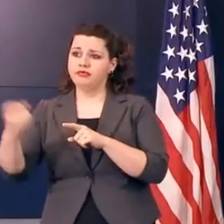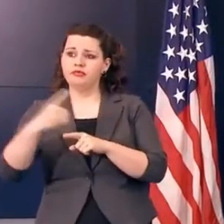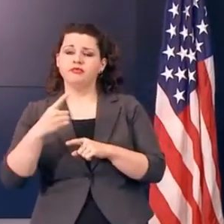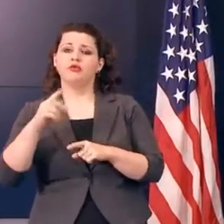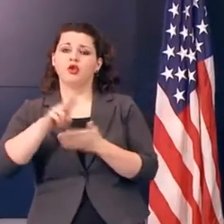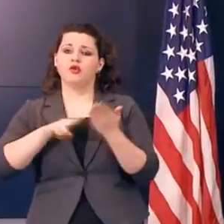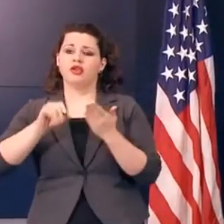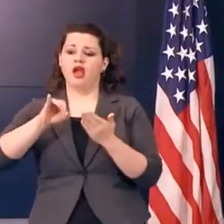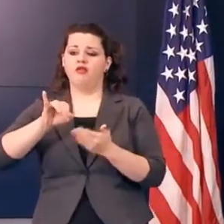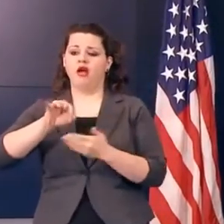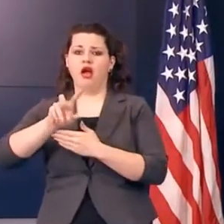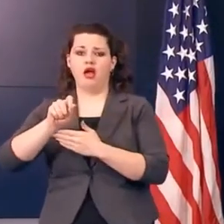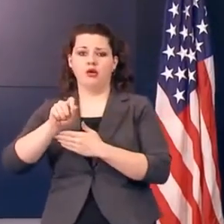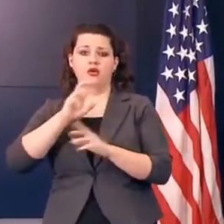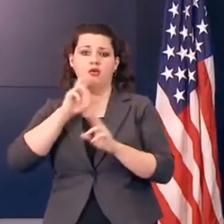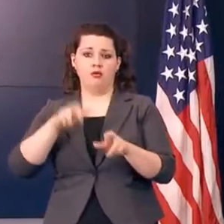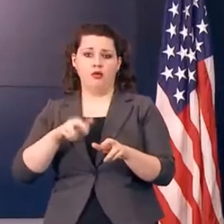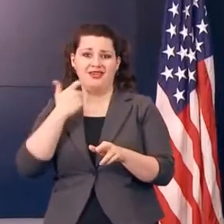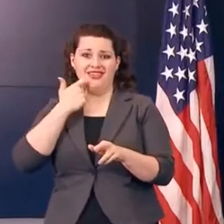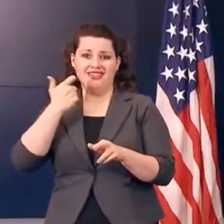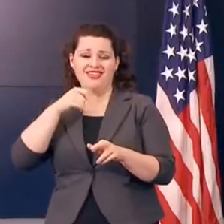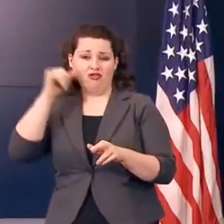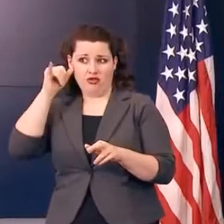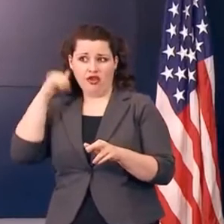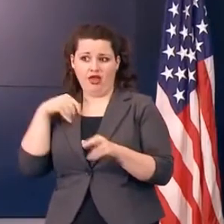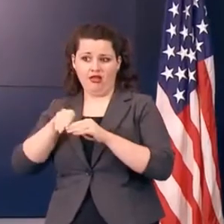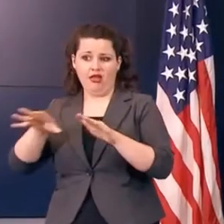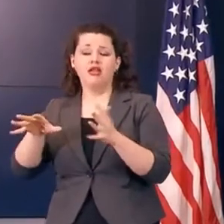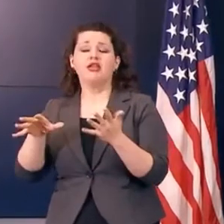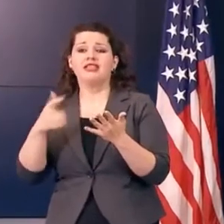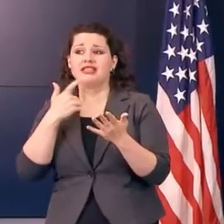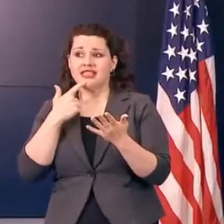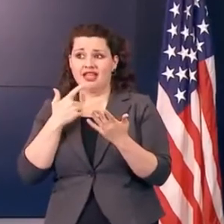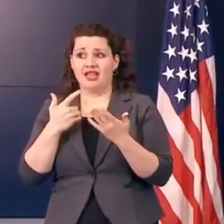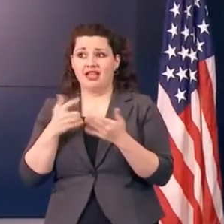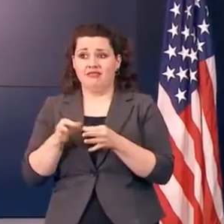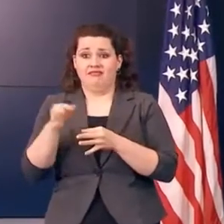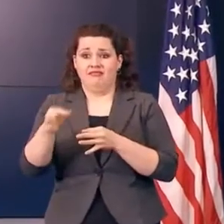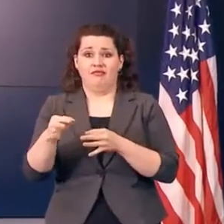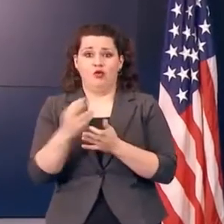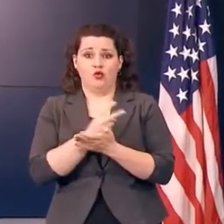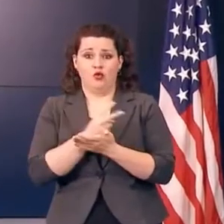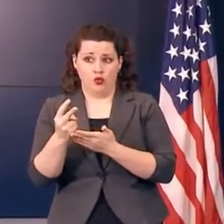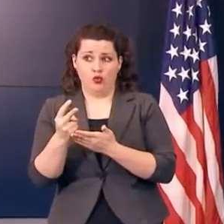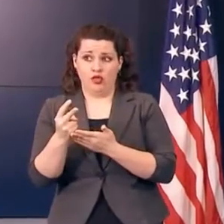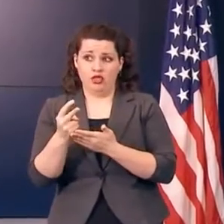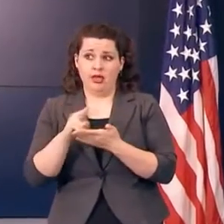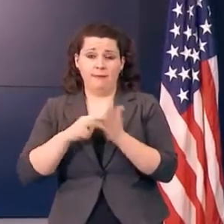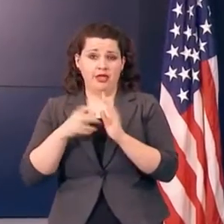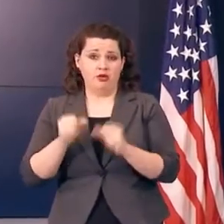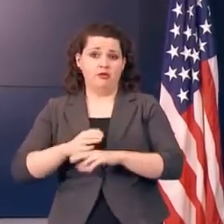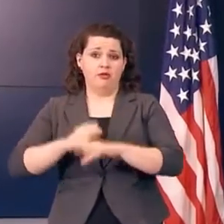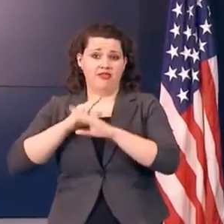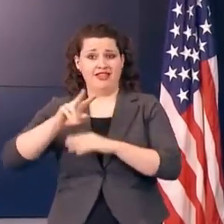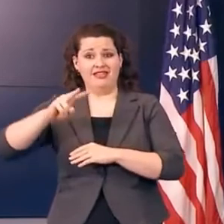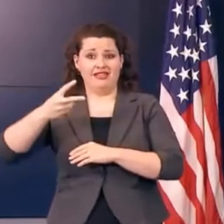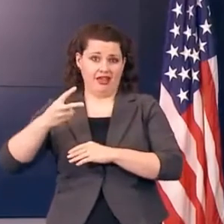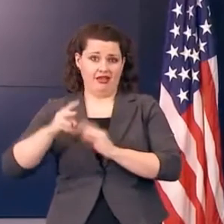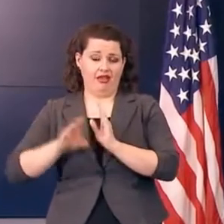report released yesterday that says extending existing mitigation efforts for another 2 weeks could prevent a second wave of